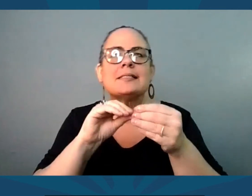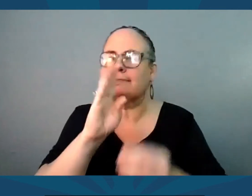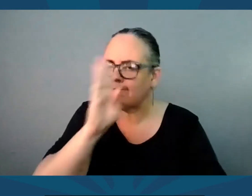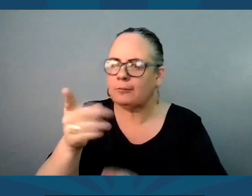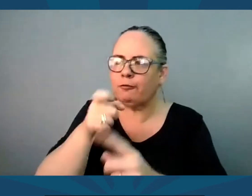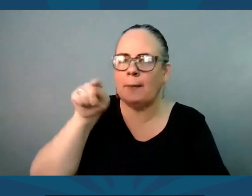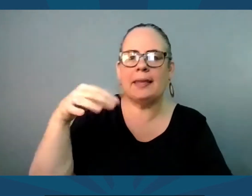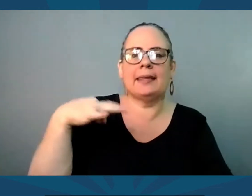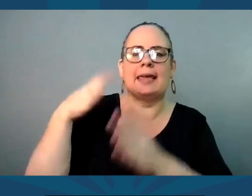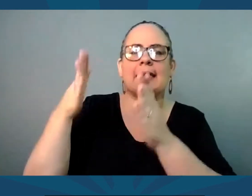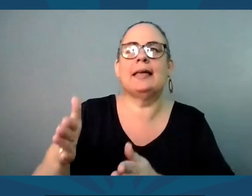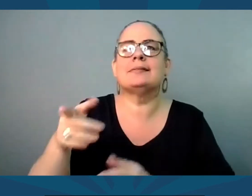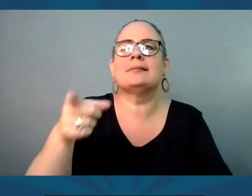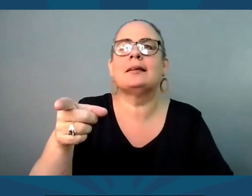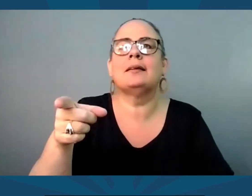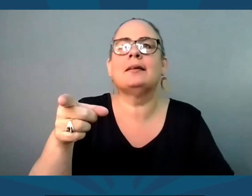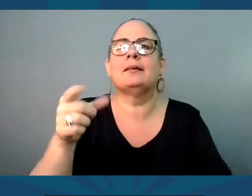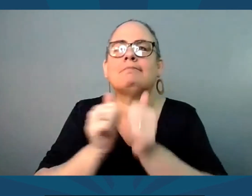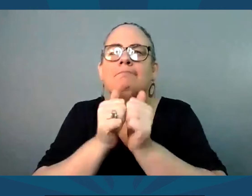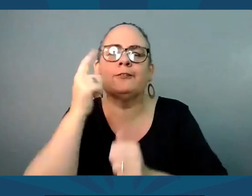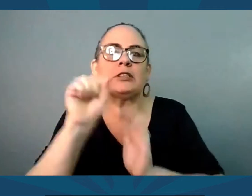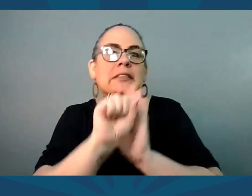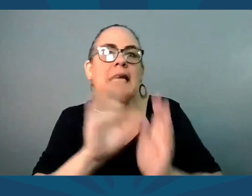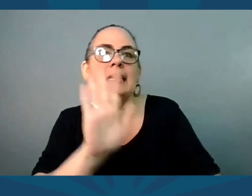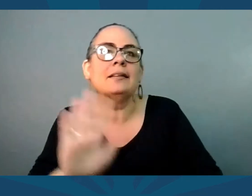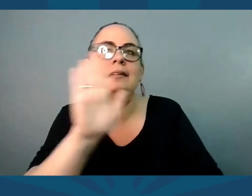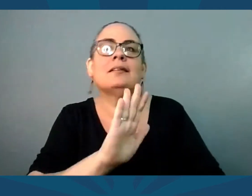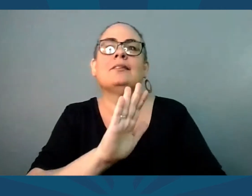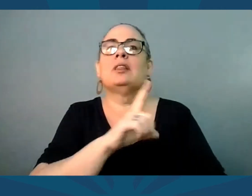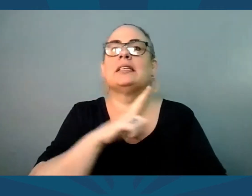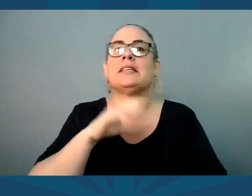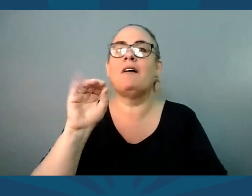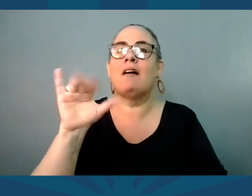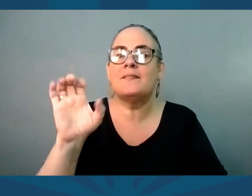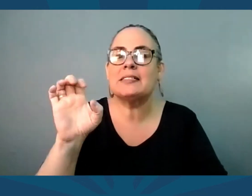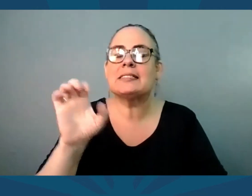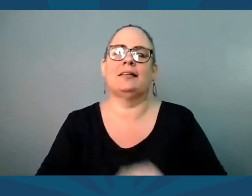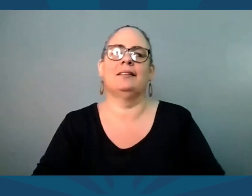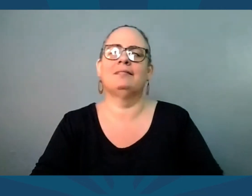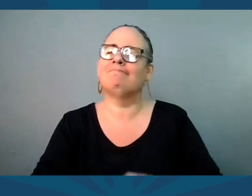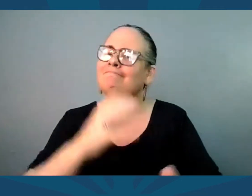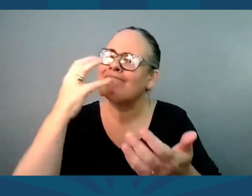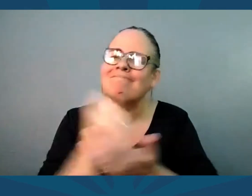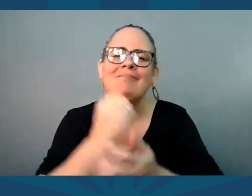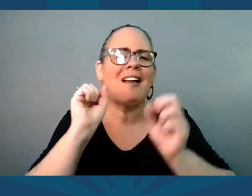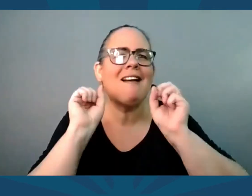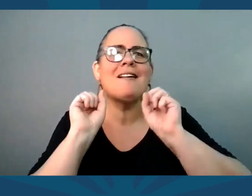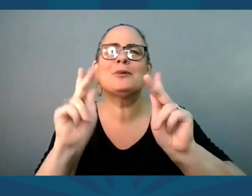This guide contains statements directly from the candidates for statewide and legislative office.